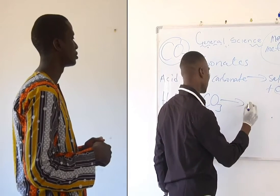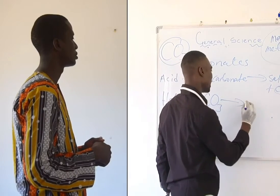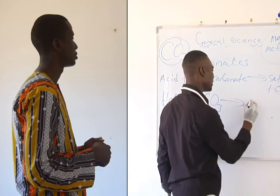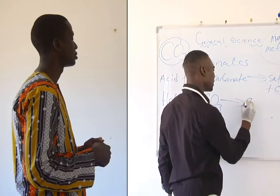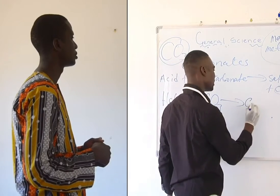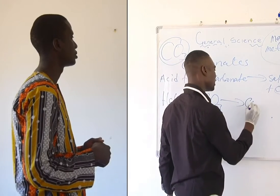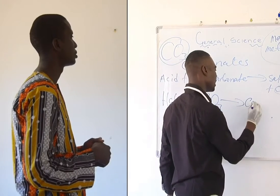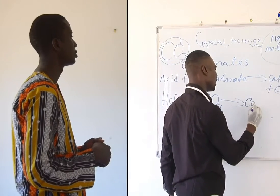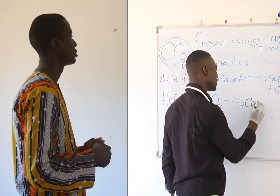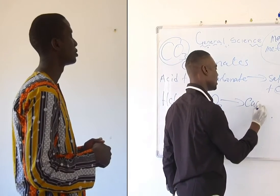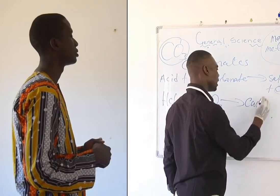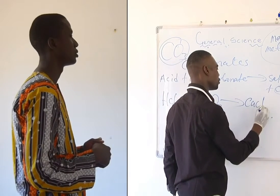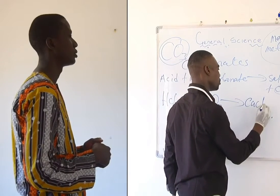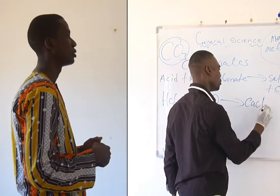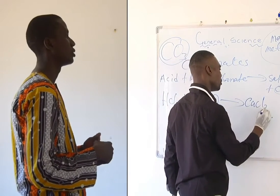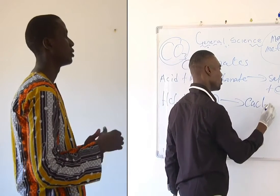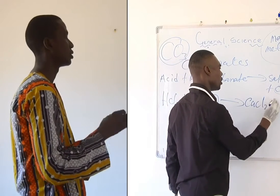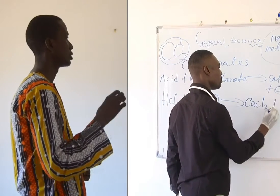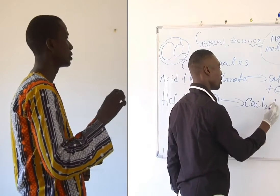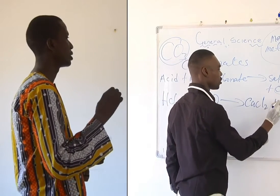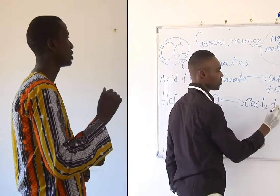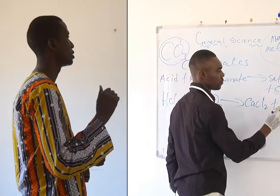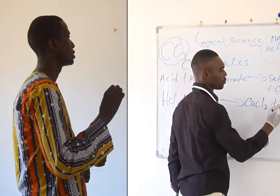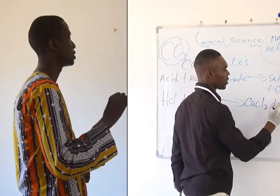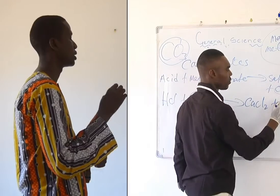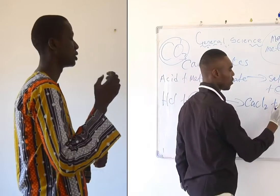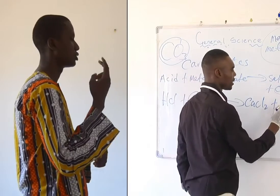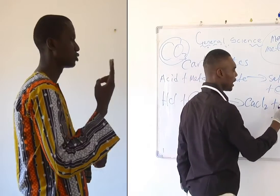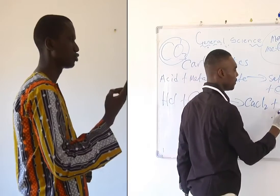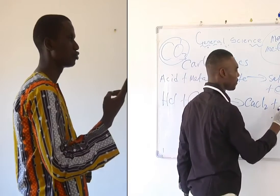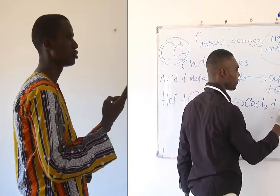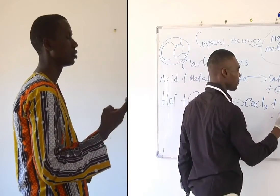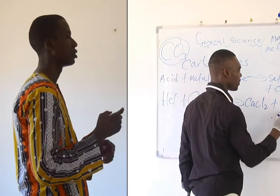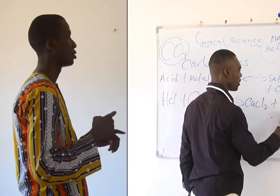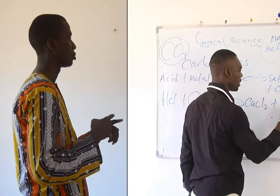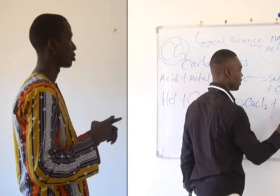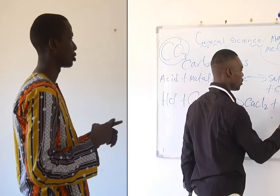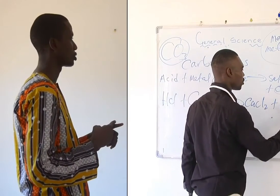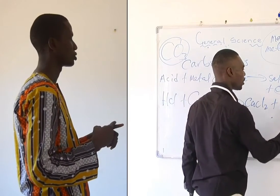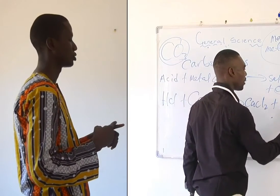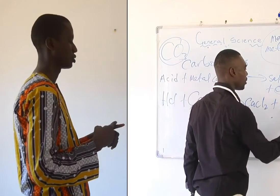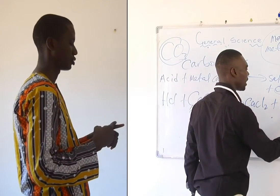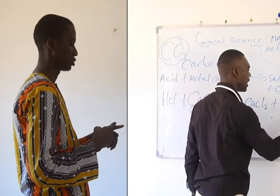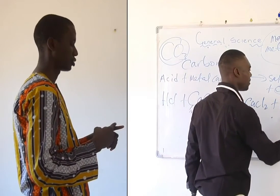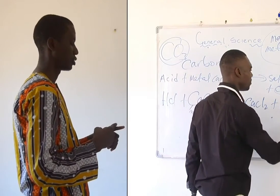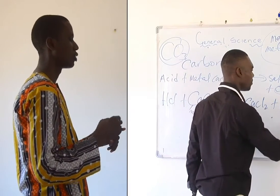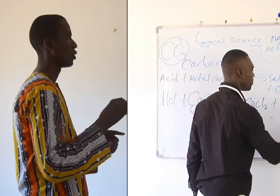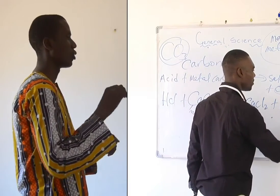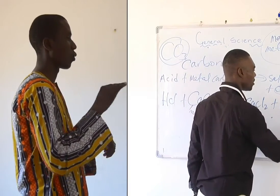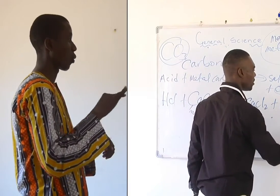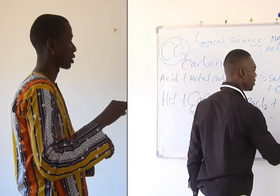calcium chloride, that is CaCl2 plus water and also carbon